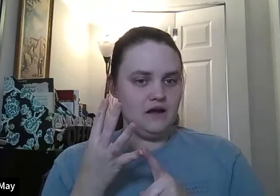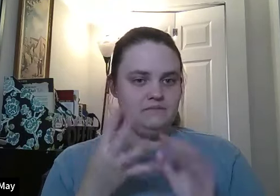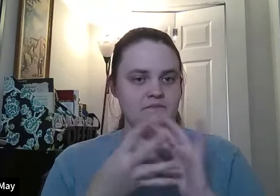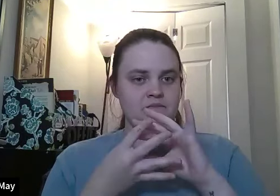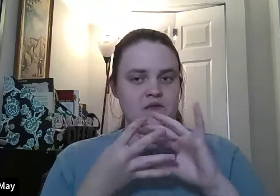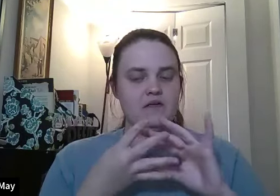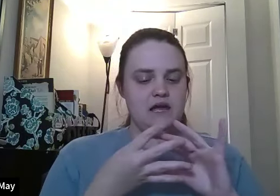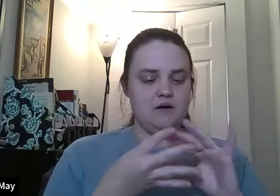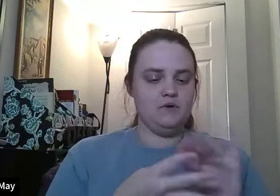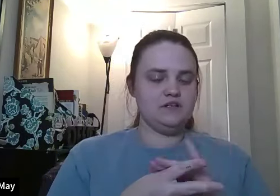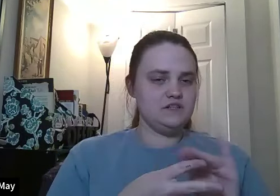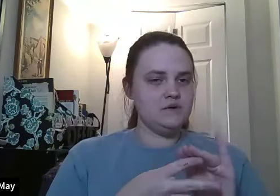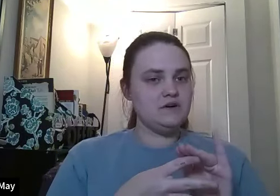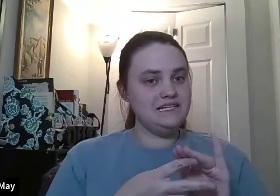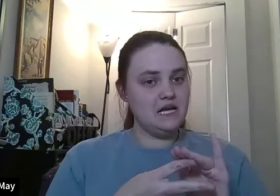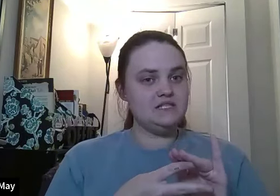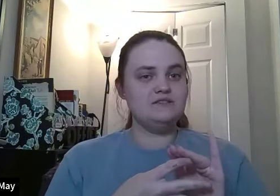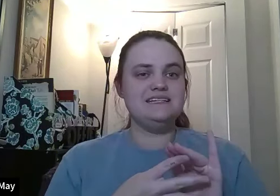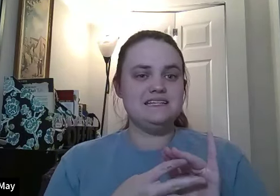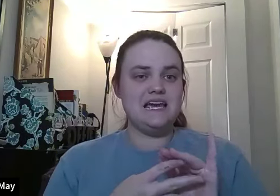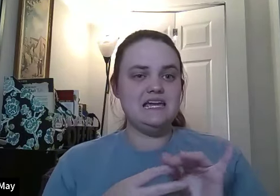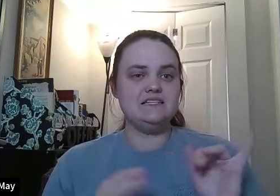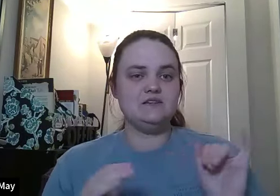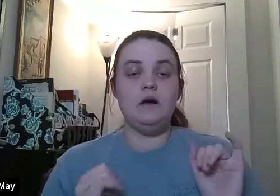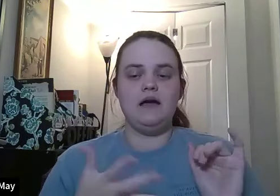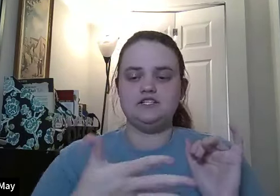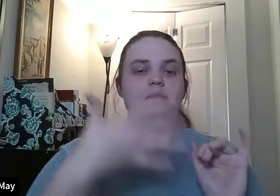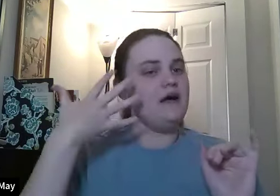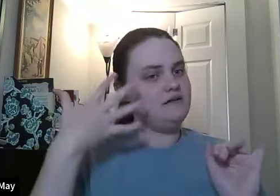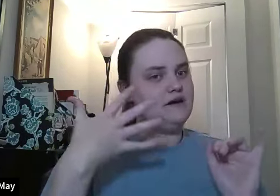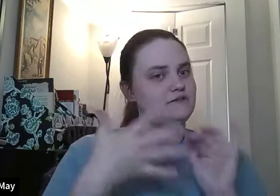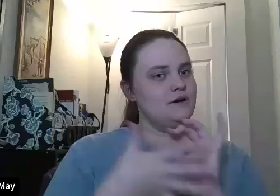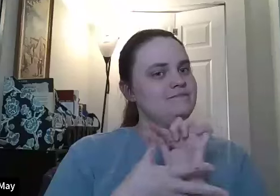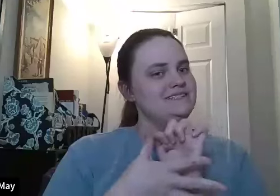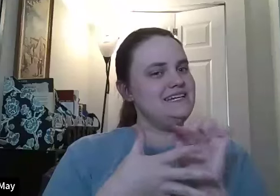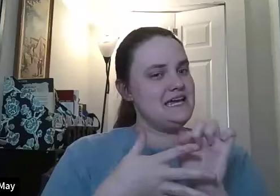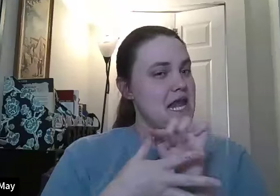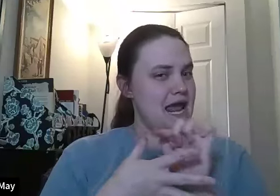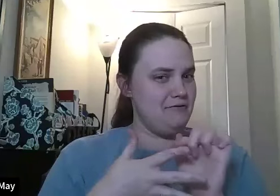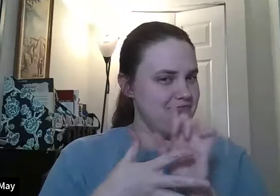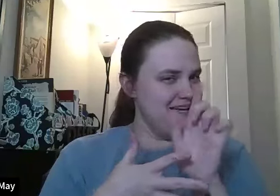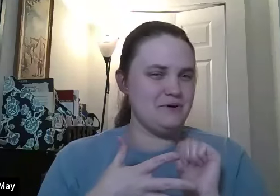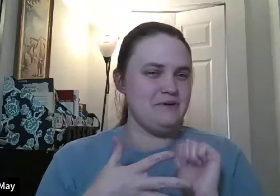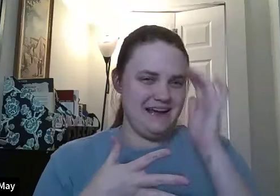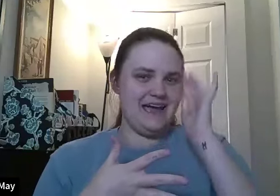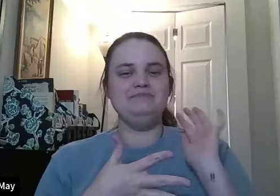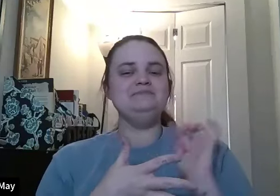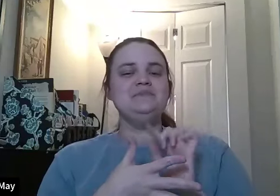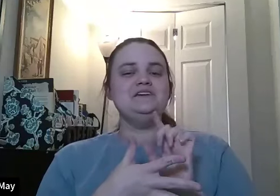Okay. Now we're gonna start with our today. So today is, well, actually, I'm gonna add 5. Sorry. Today and now. That's what I wanted to add.